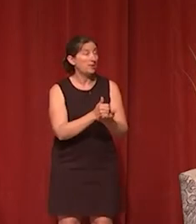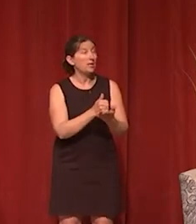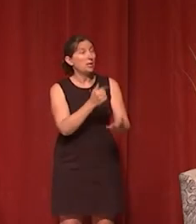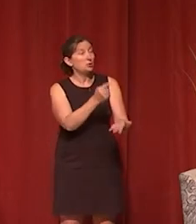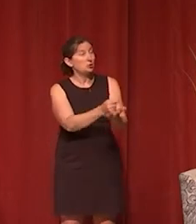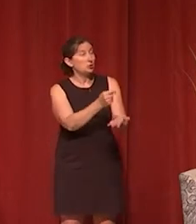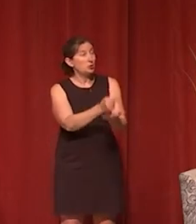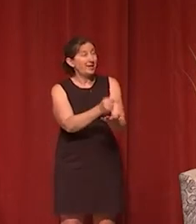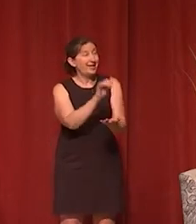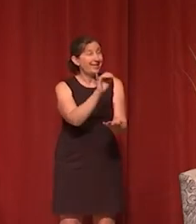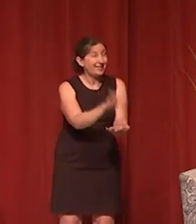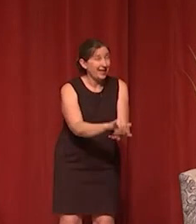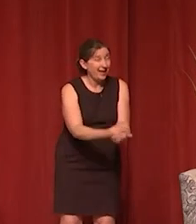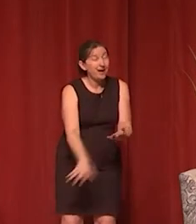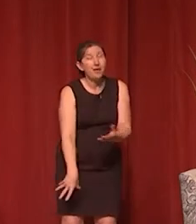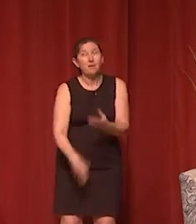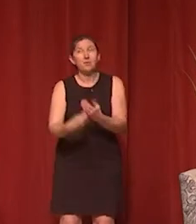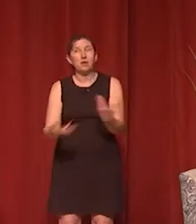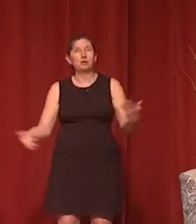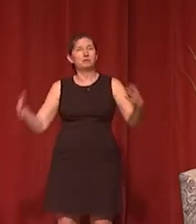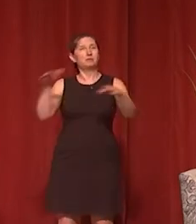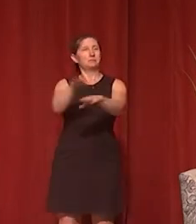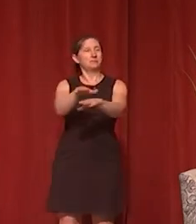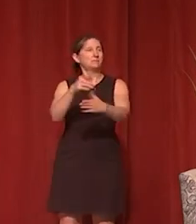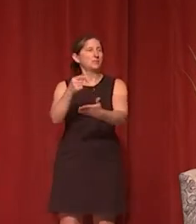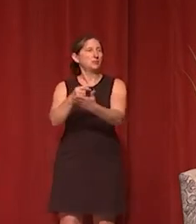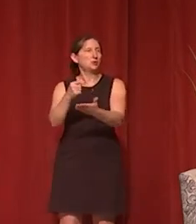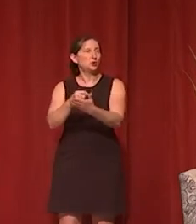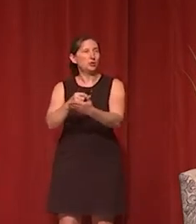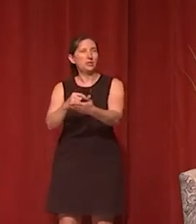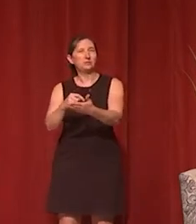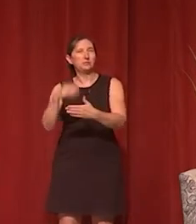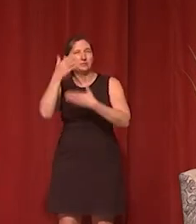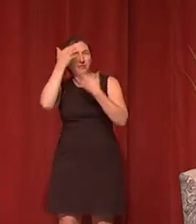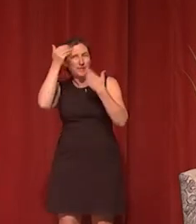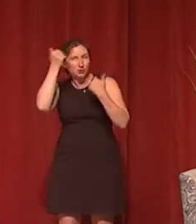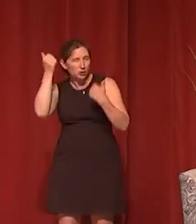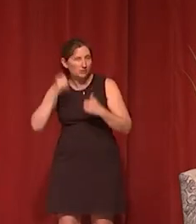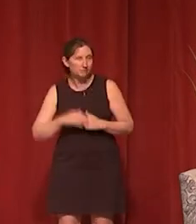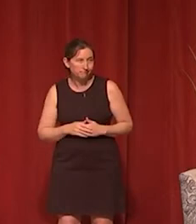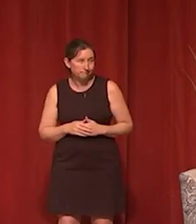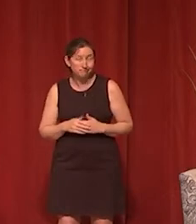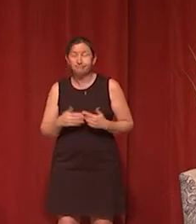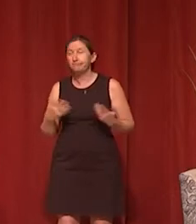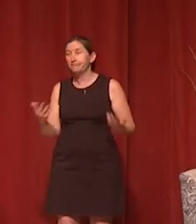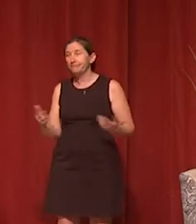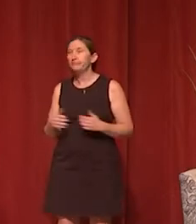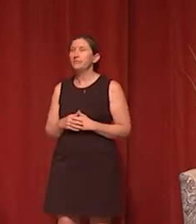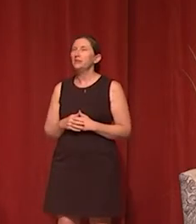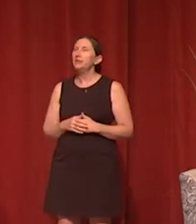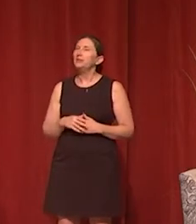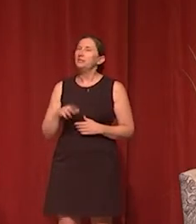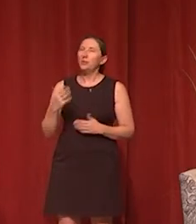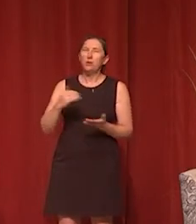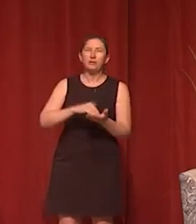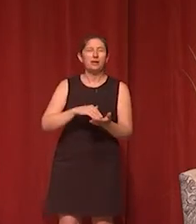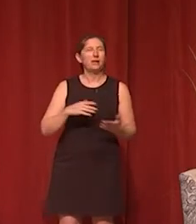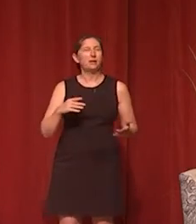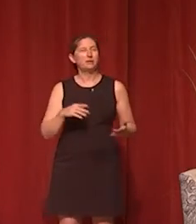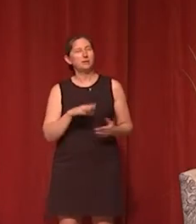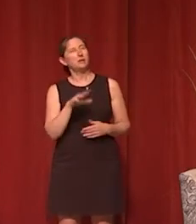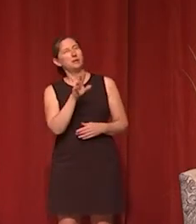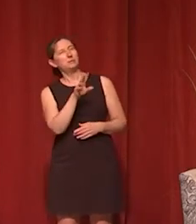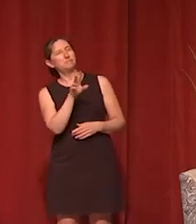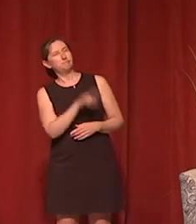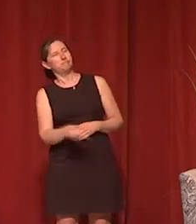treat that in addition to trying to treat the underlying dementia if there is one? So breaking down what the causes are to their